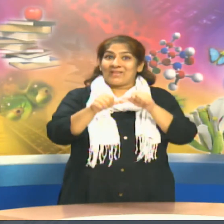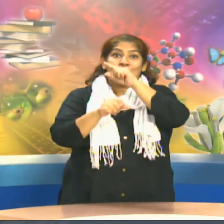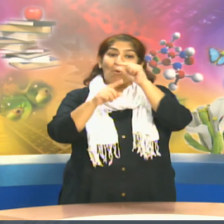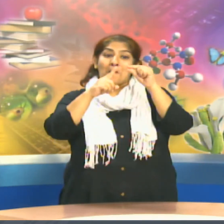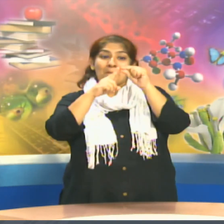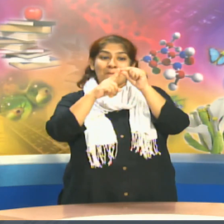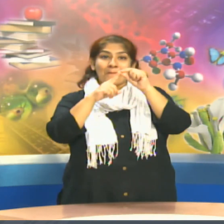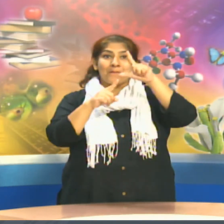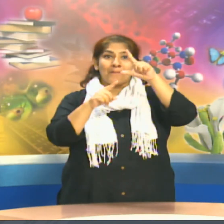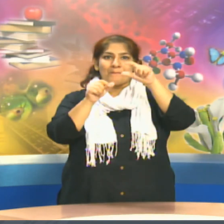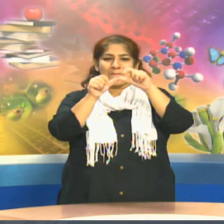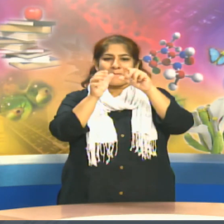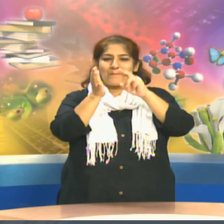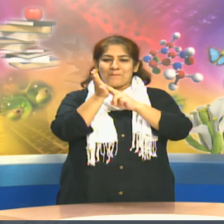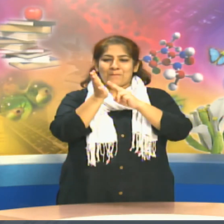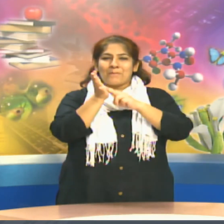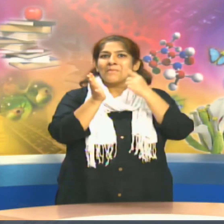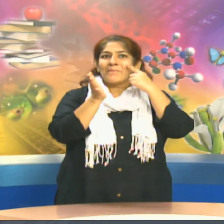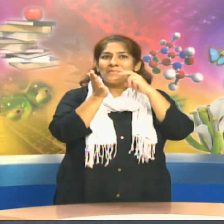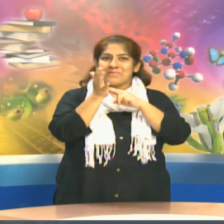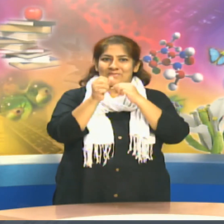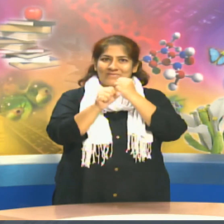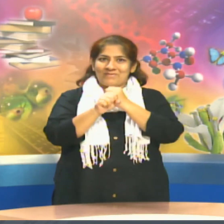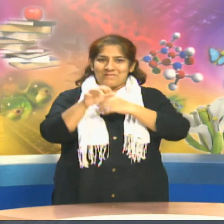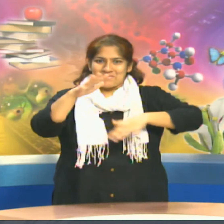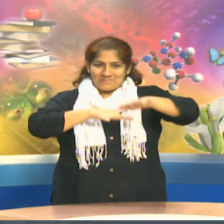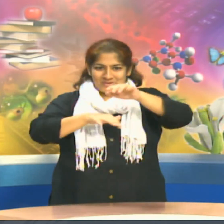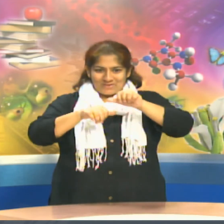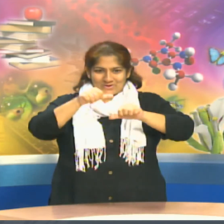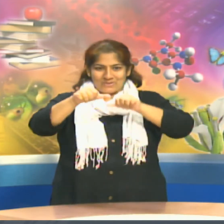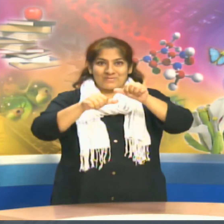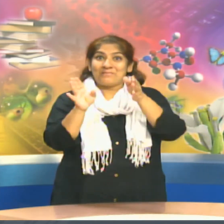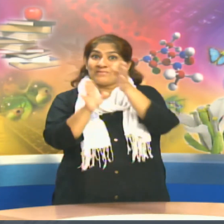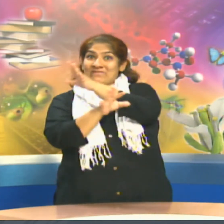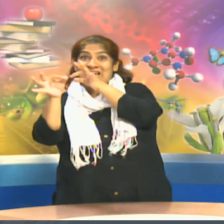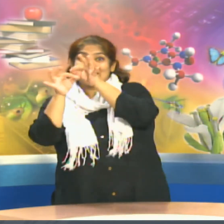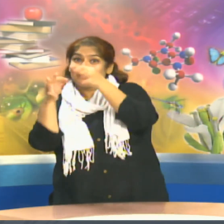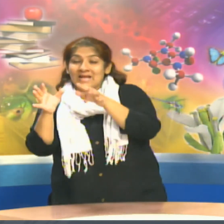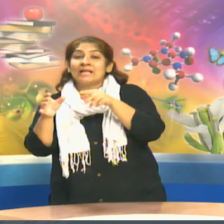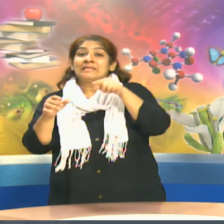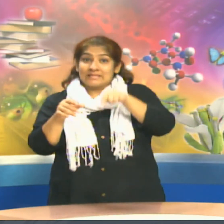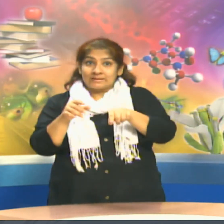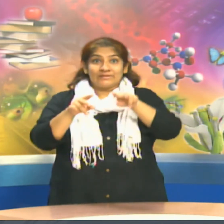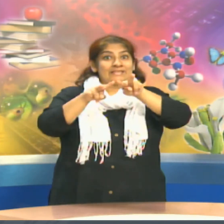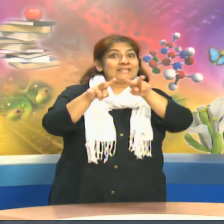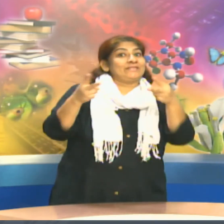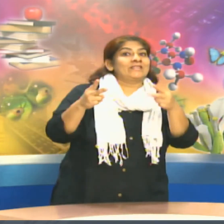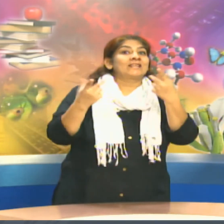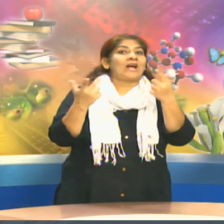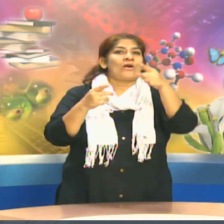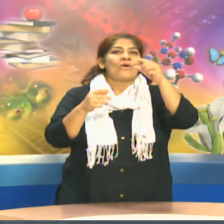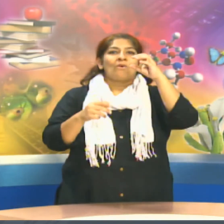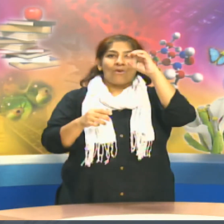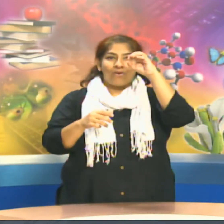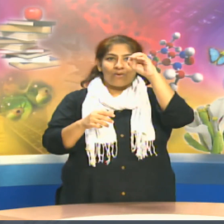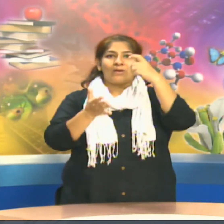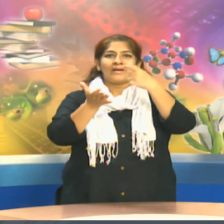So we will discuss them one by one. These are all the parts of planning process, which is our chapter's name.